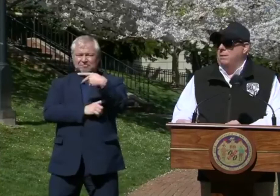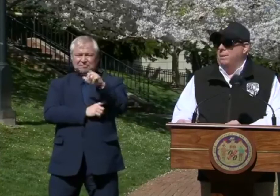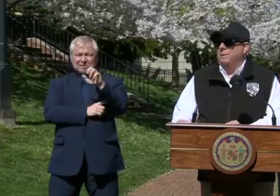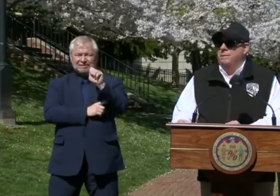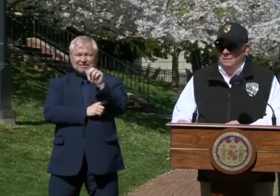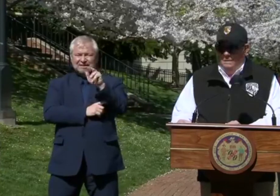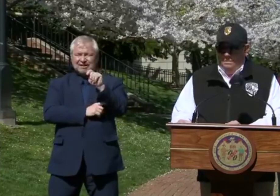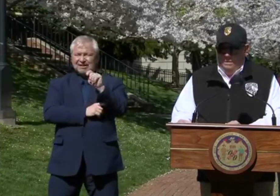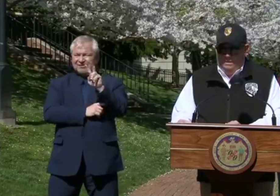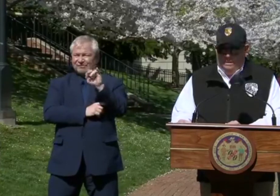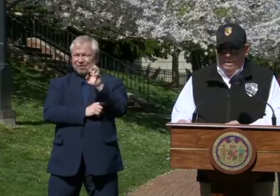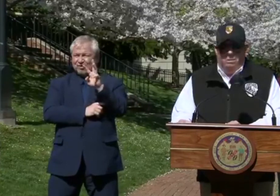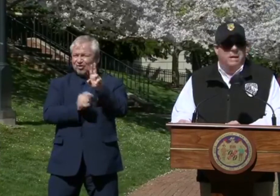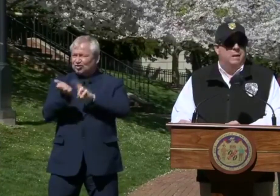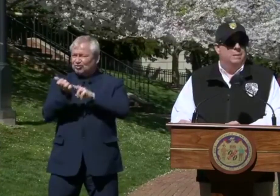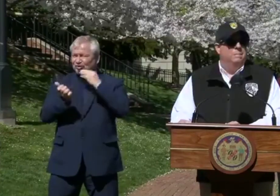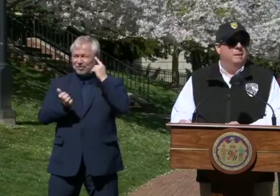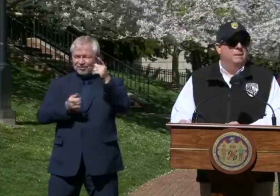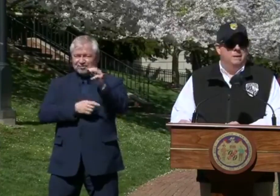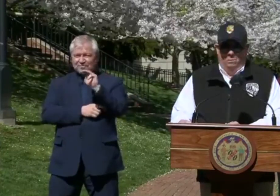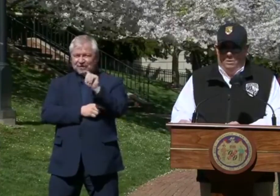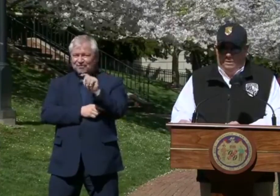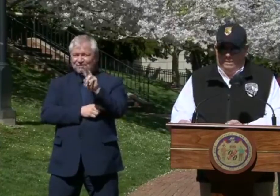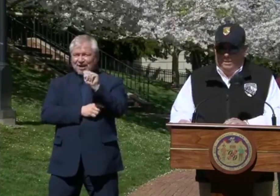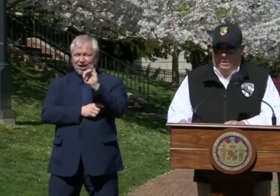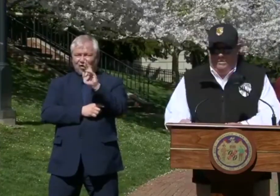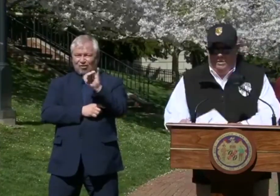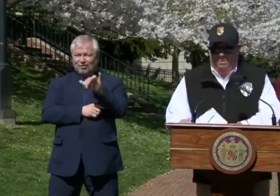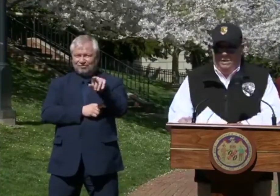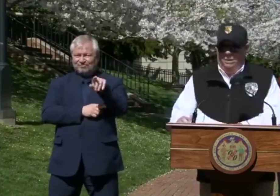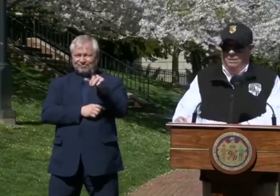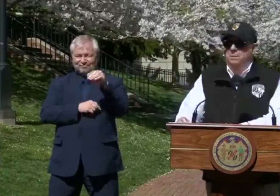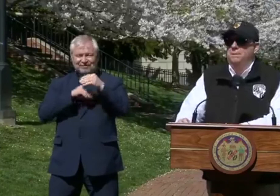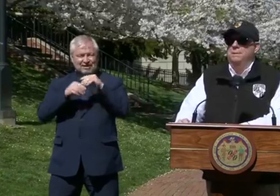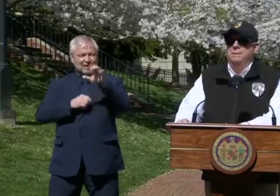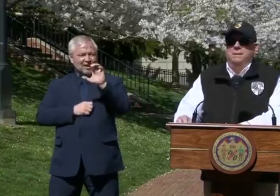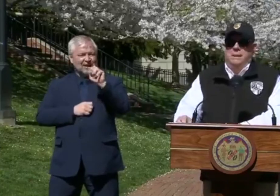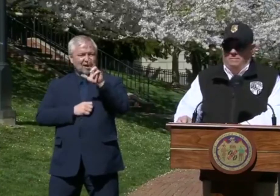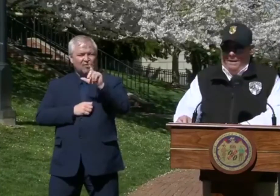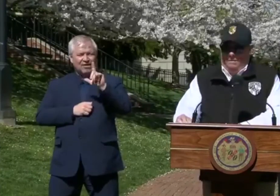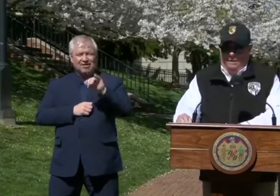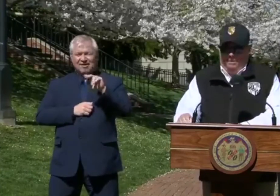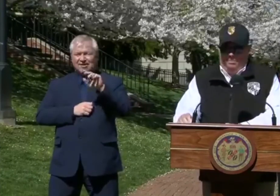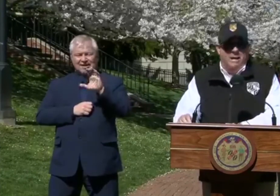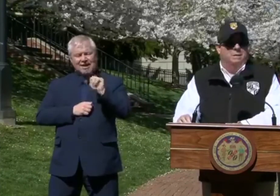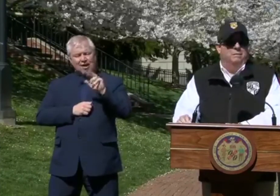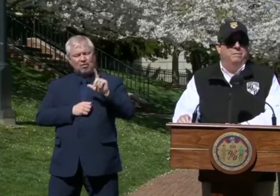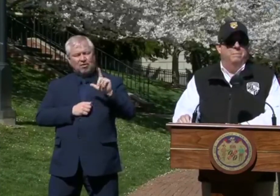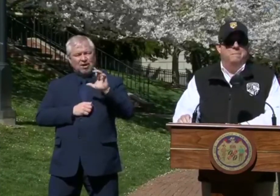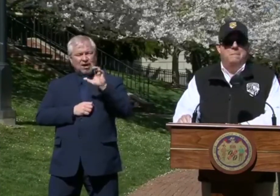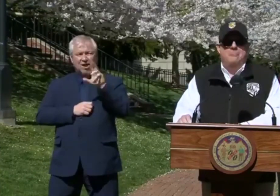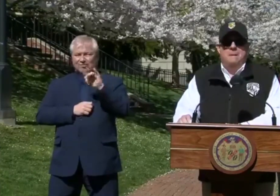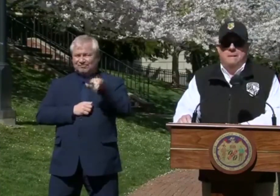Mount Airy, which is in Carroll County, where 67 residents have now tested